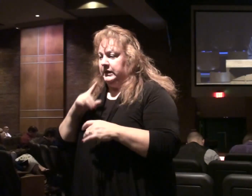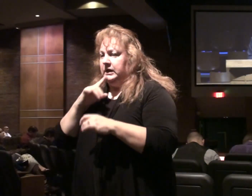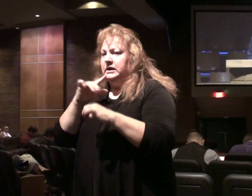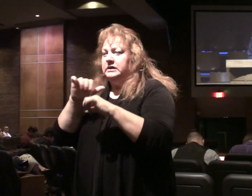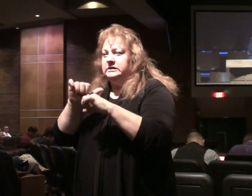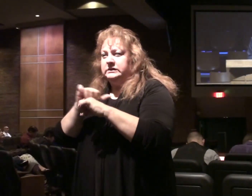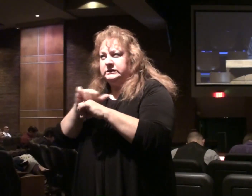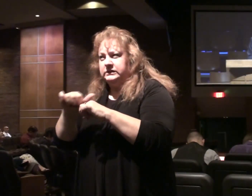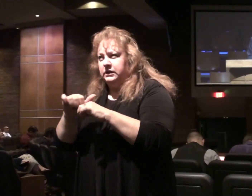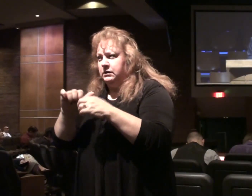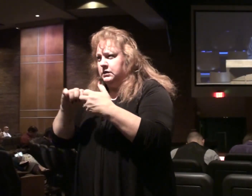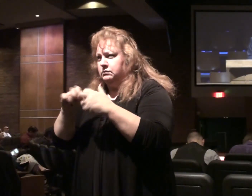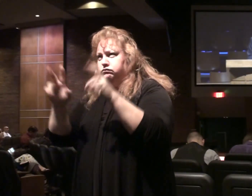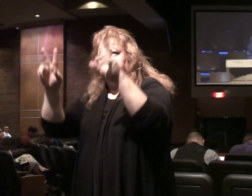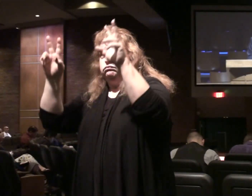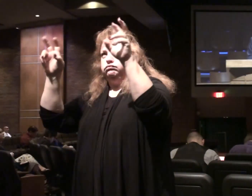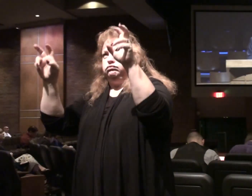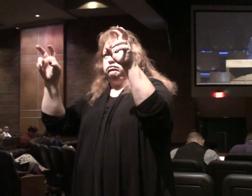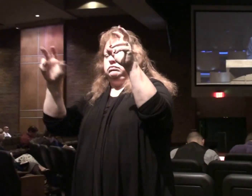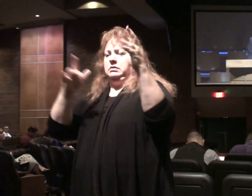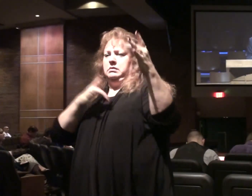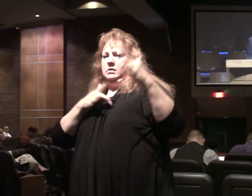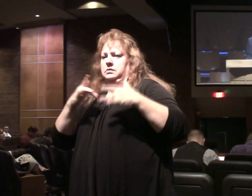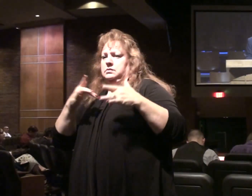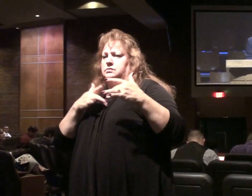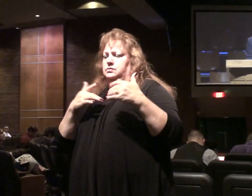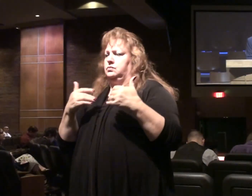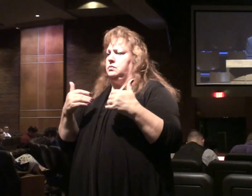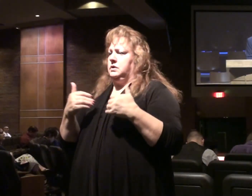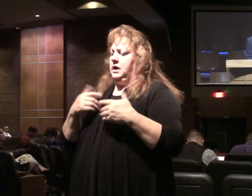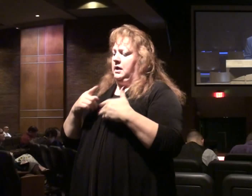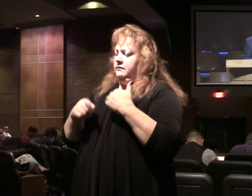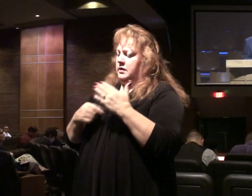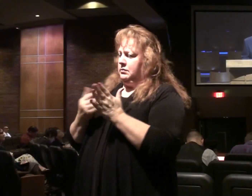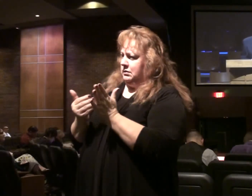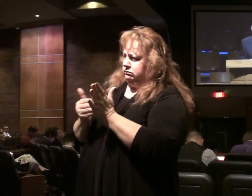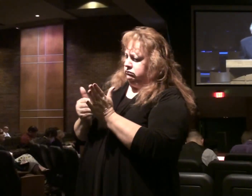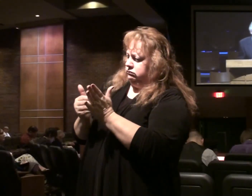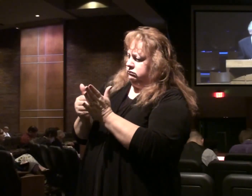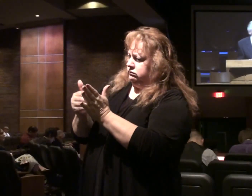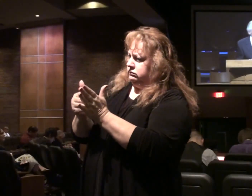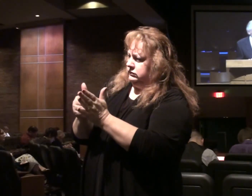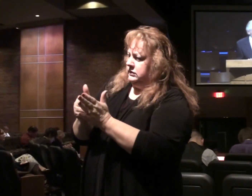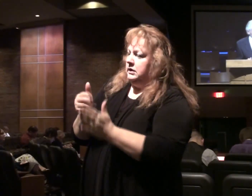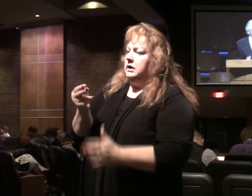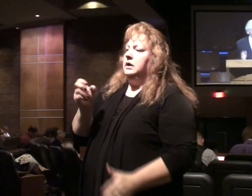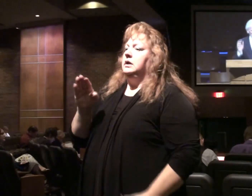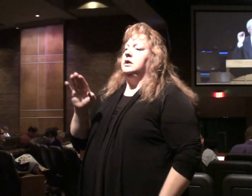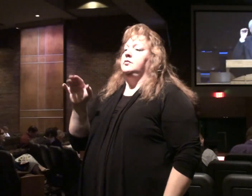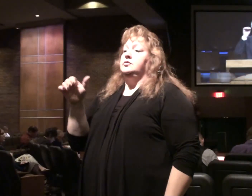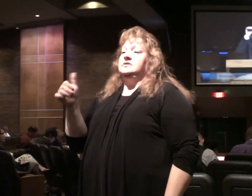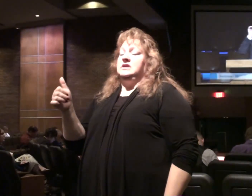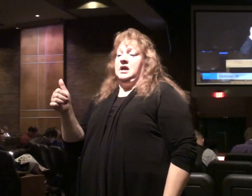serious issue that New Testament writers are concerned about repeatedly. Hebrews chapter